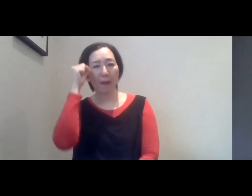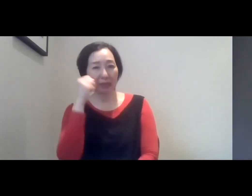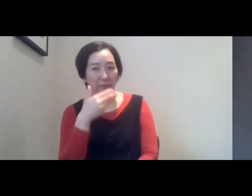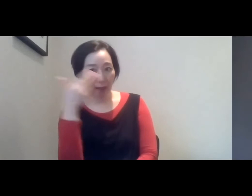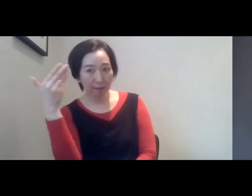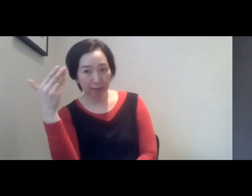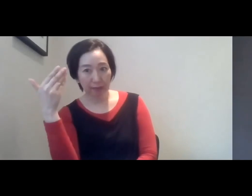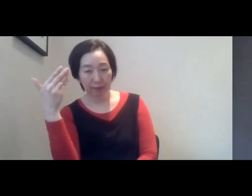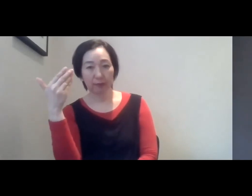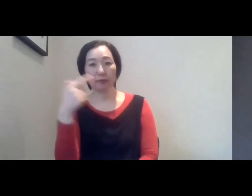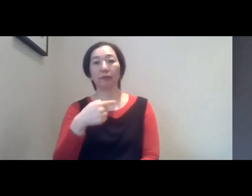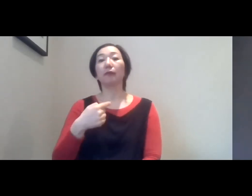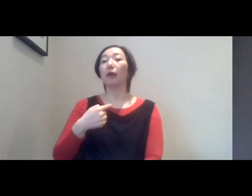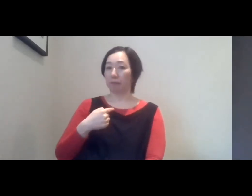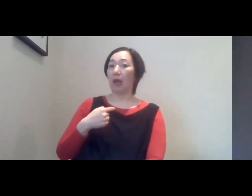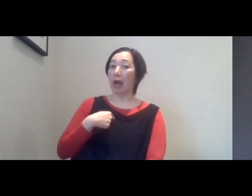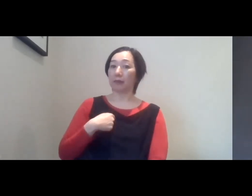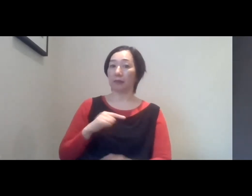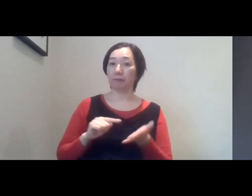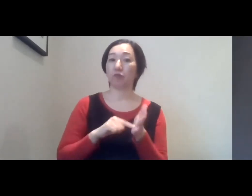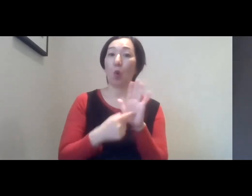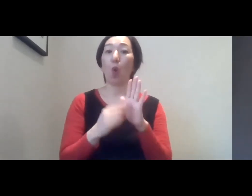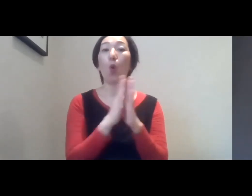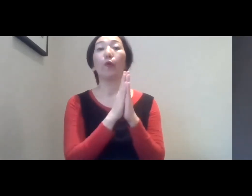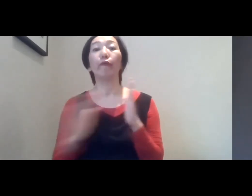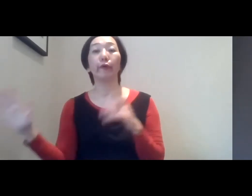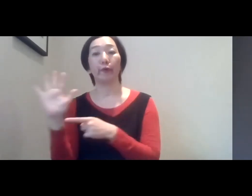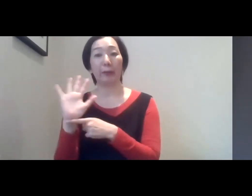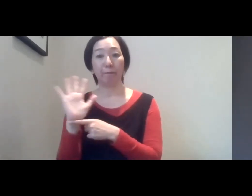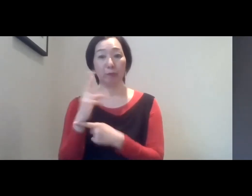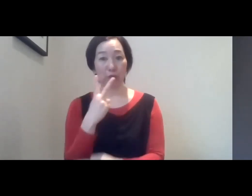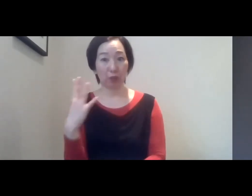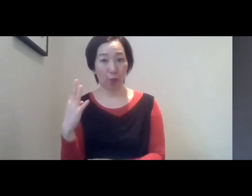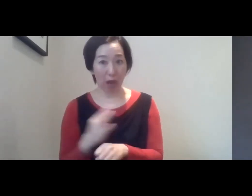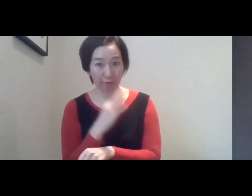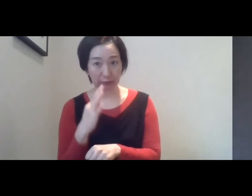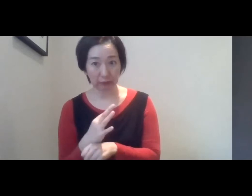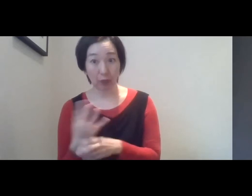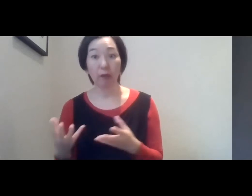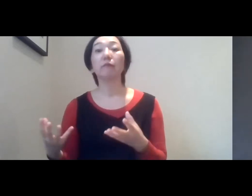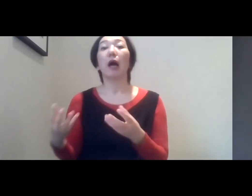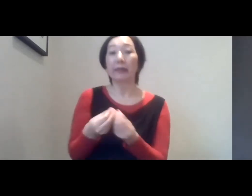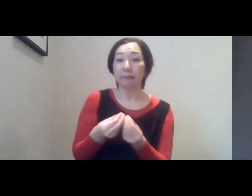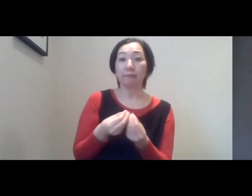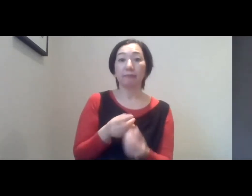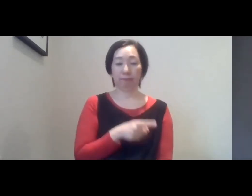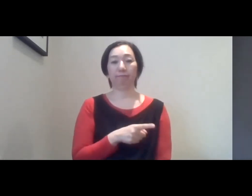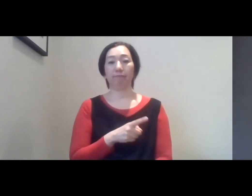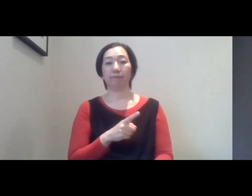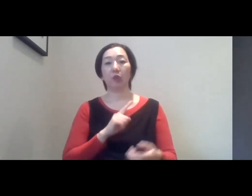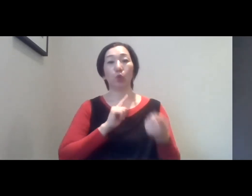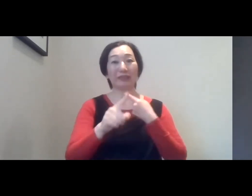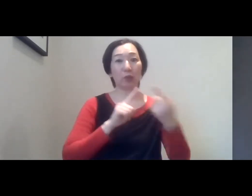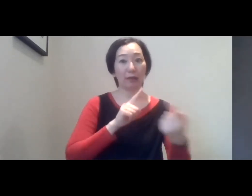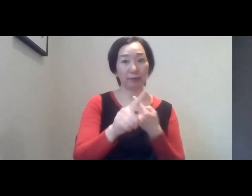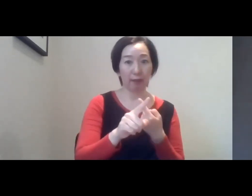November, which is Remembrance Day in the UK, I'm going to show the piece on a 24-hour screening,